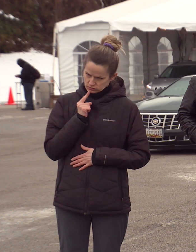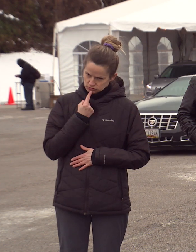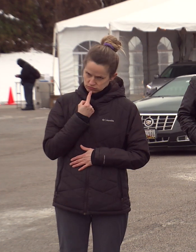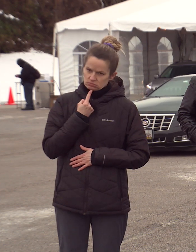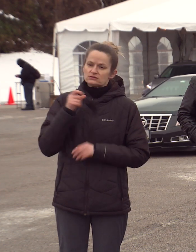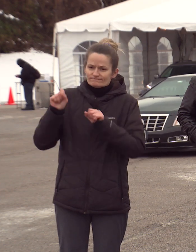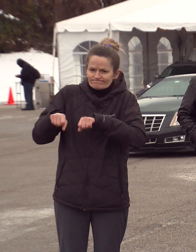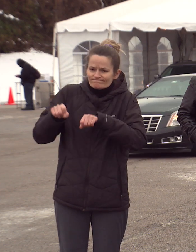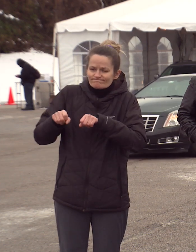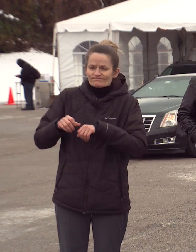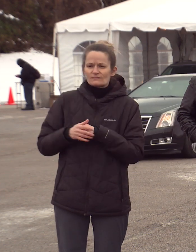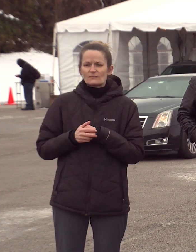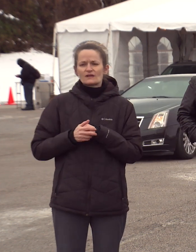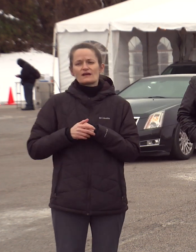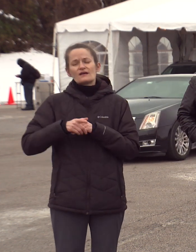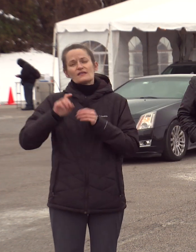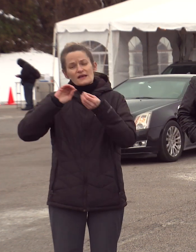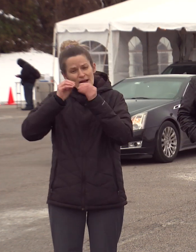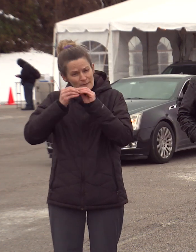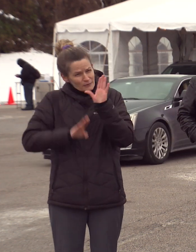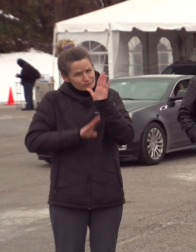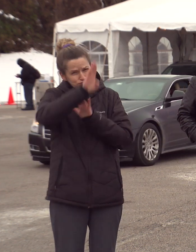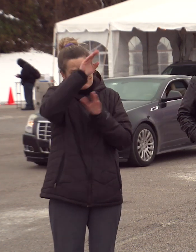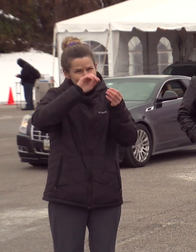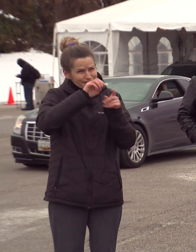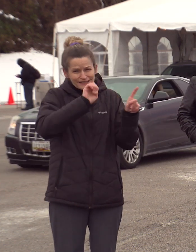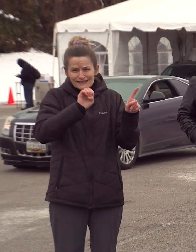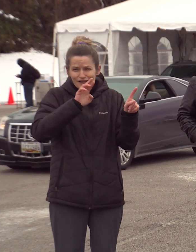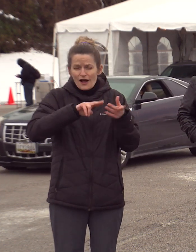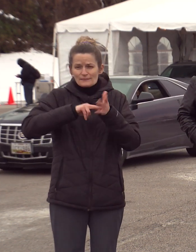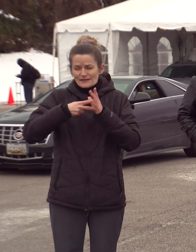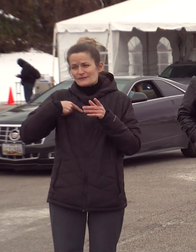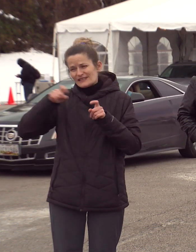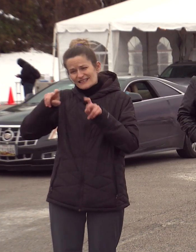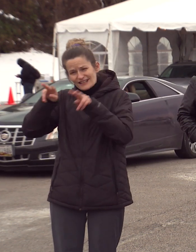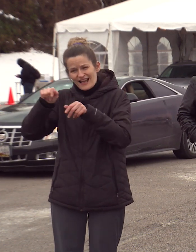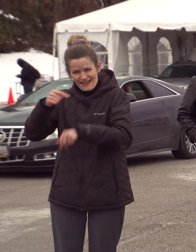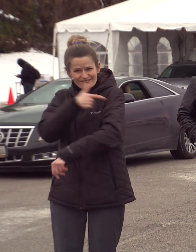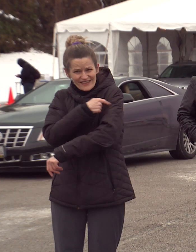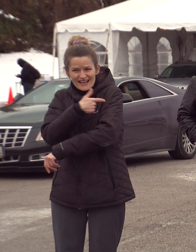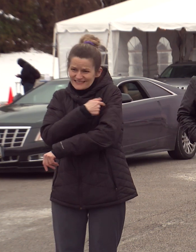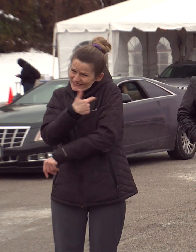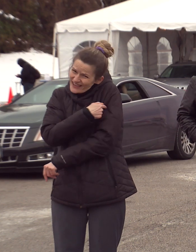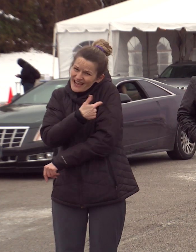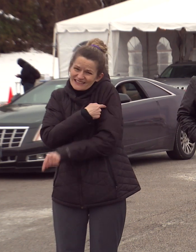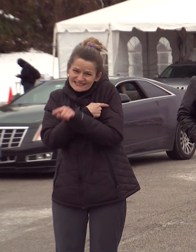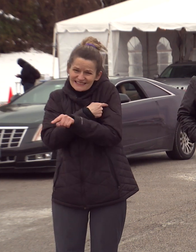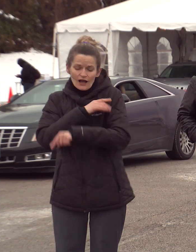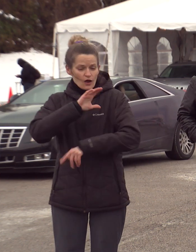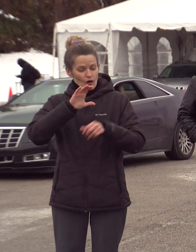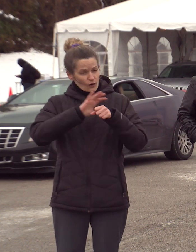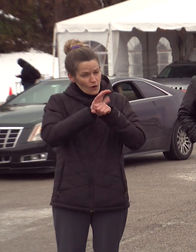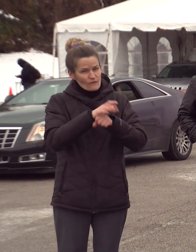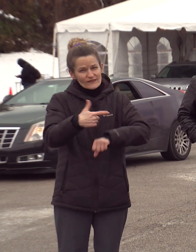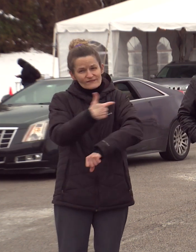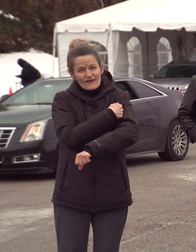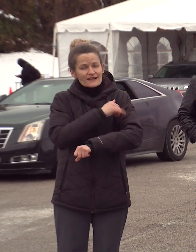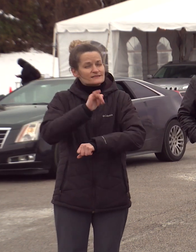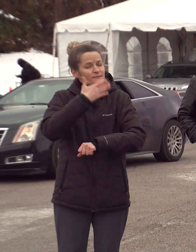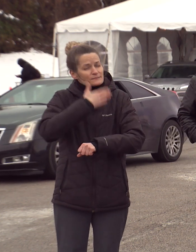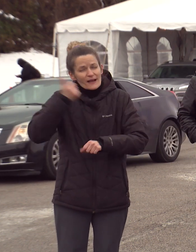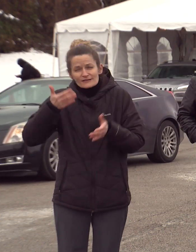up to date on your vaccinations. The COVID-19 vaccine remains the best public health measure we have to protect people